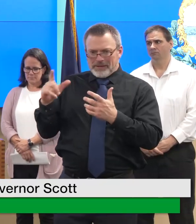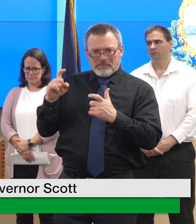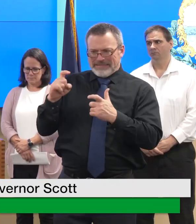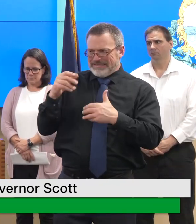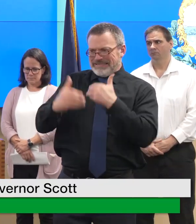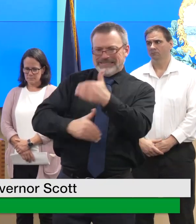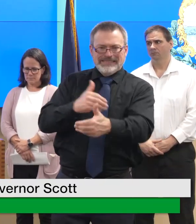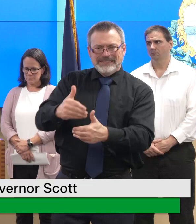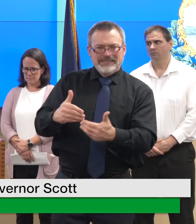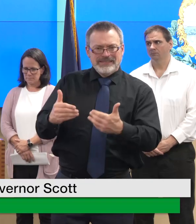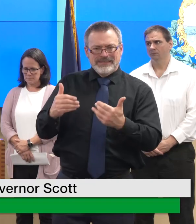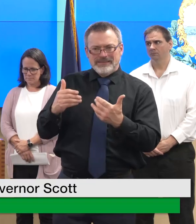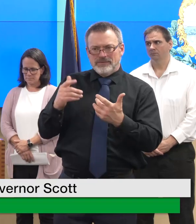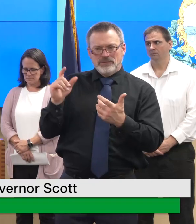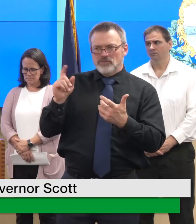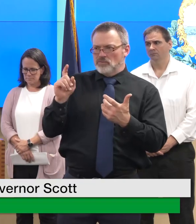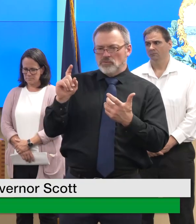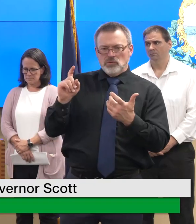up their yards?